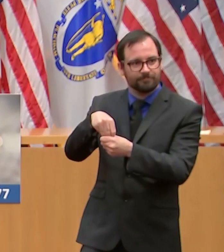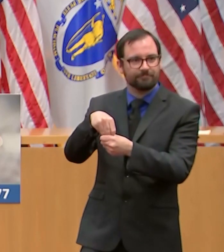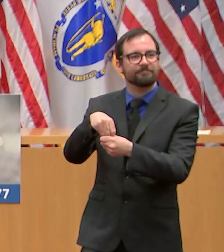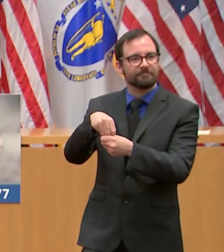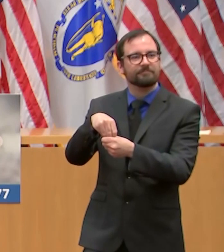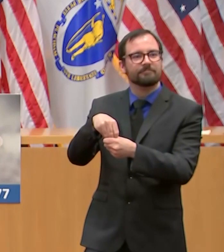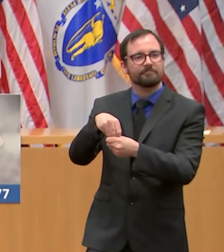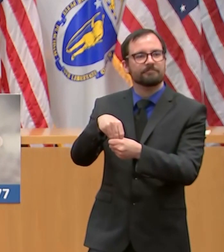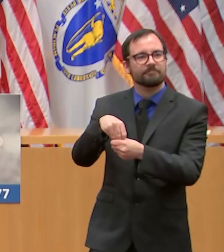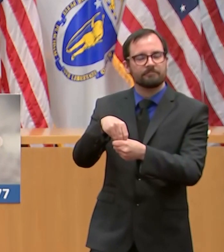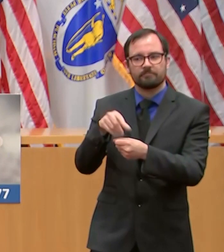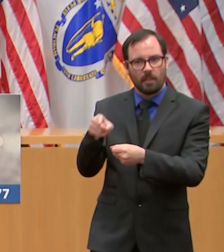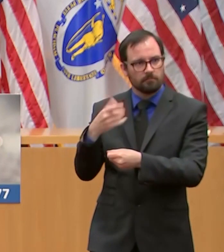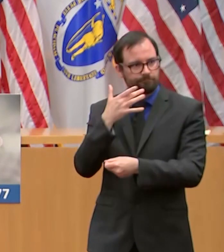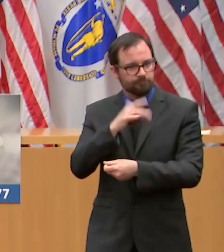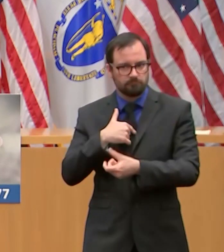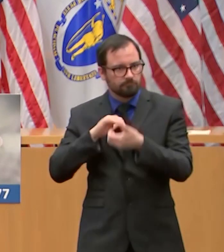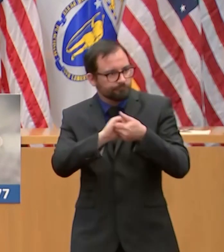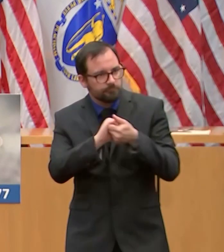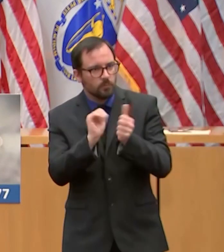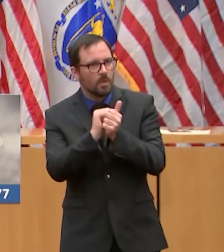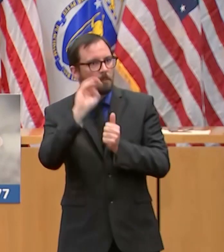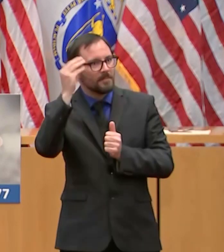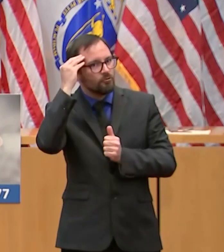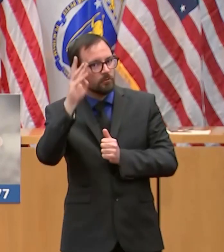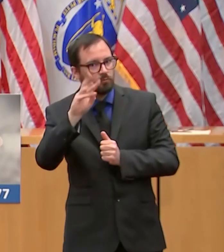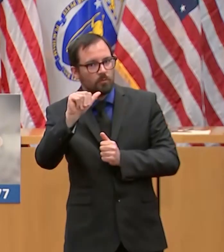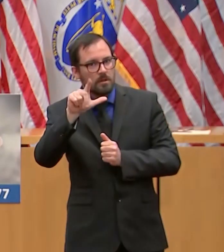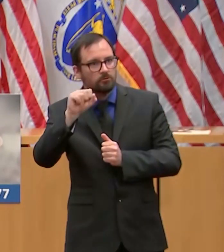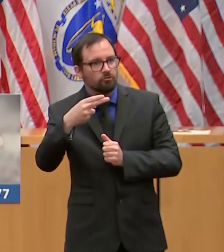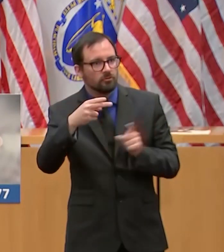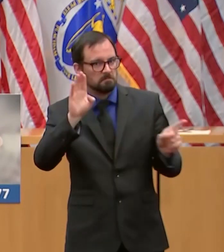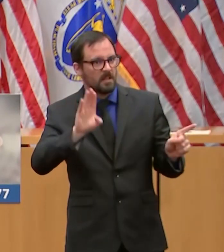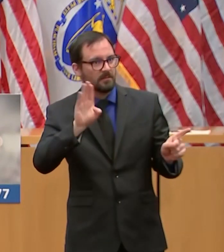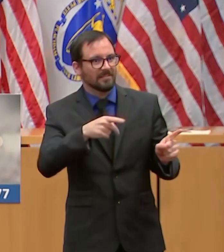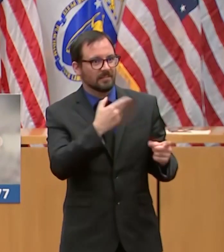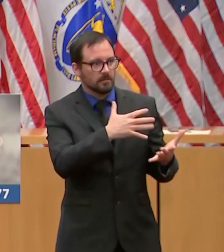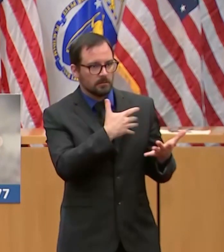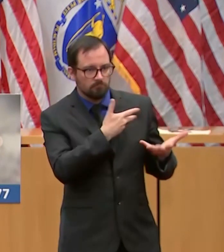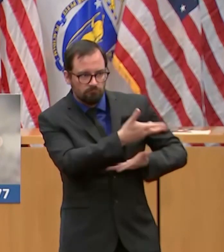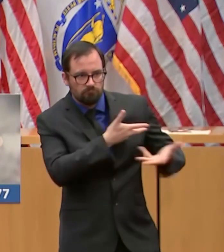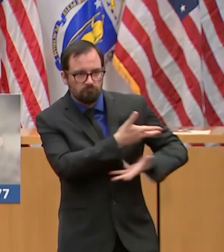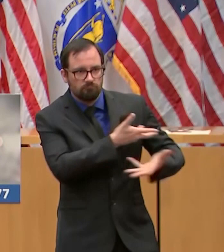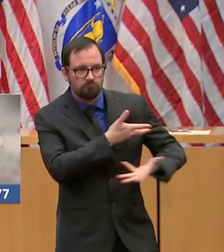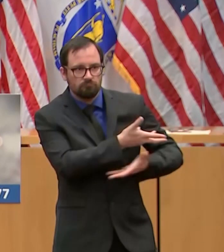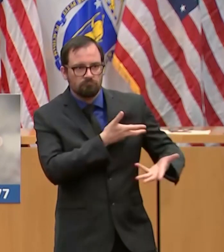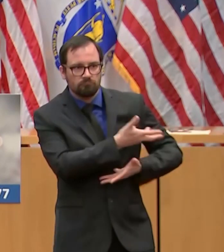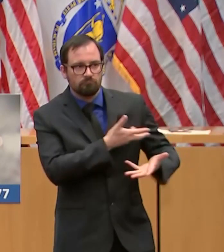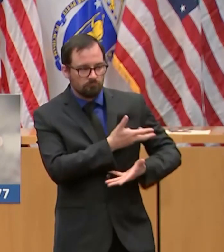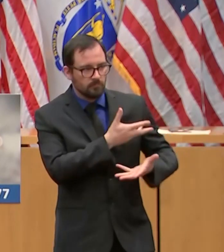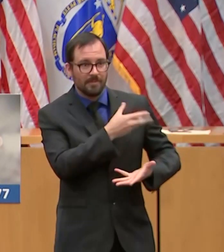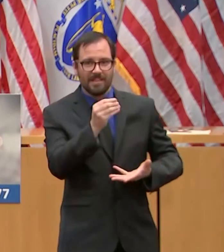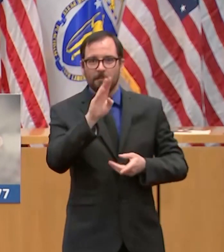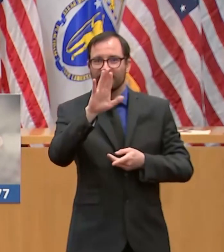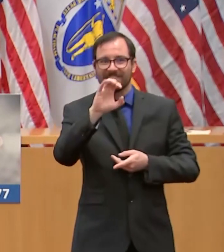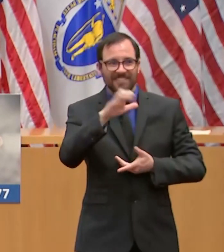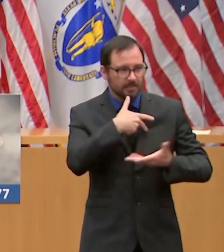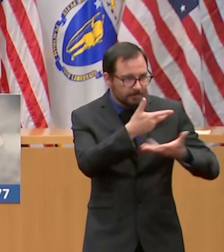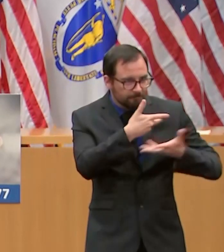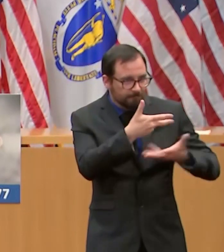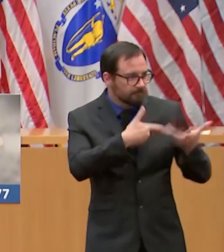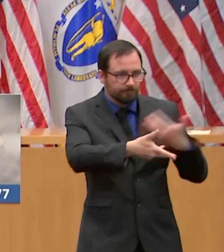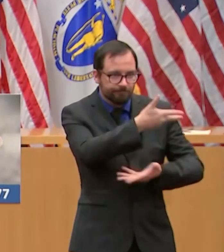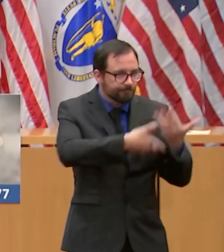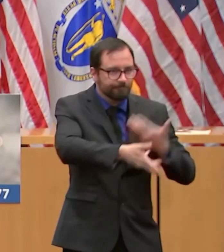the City of Boston, our colleagues at the Convention Center, and of course, Boston's remarkable and talented healthcare community. Today,